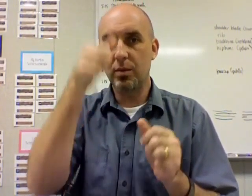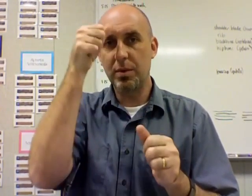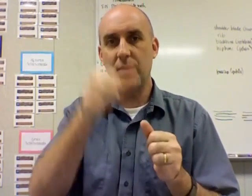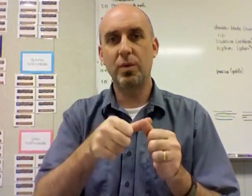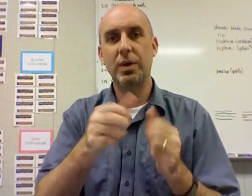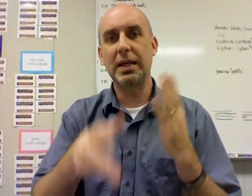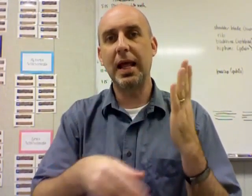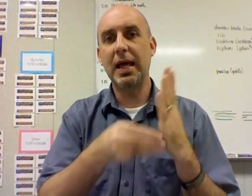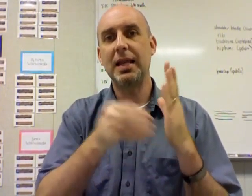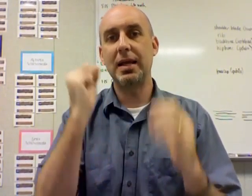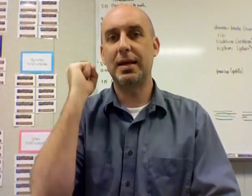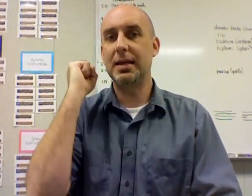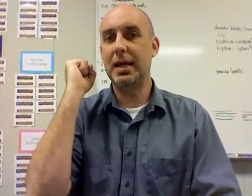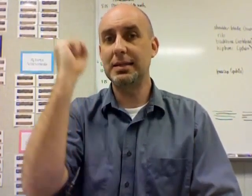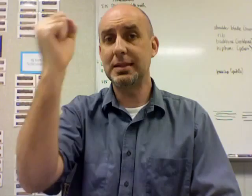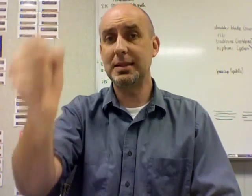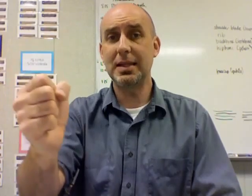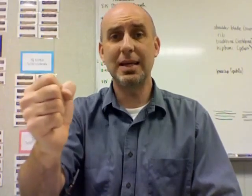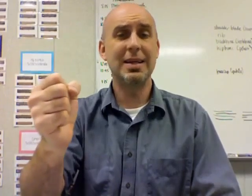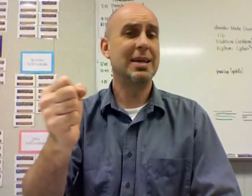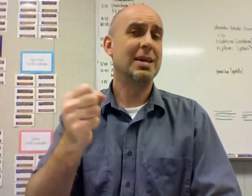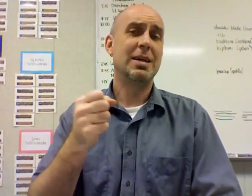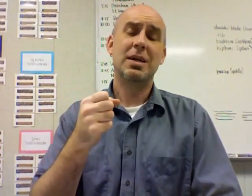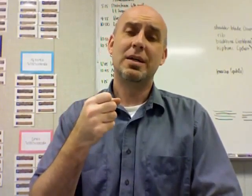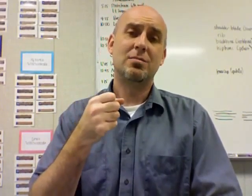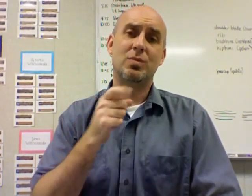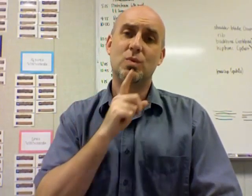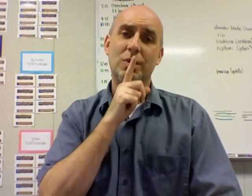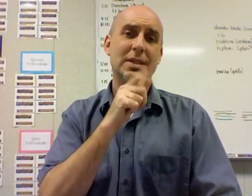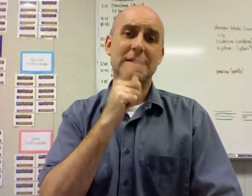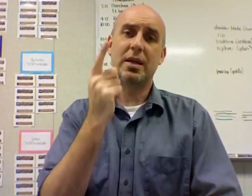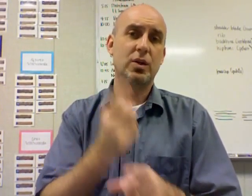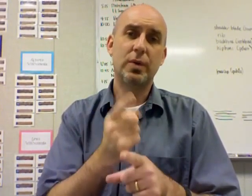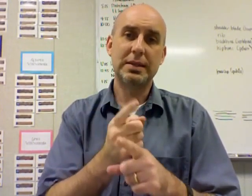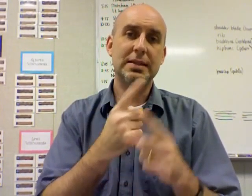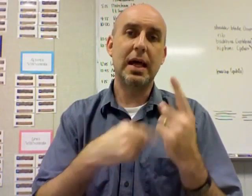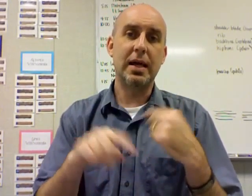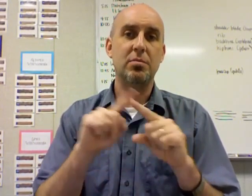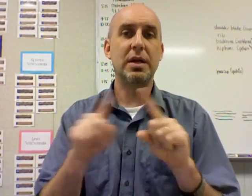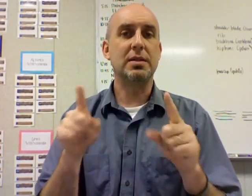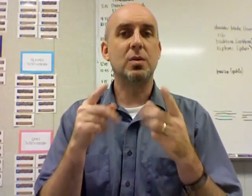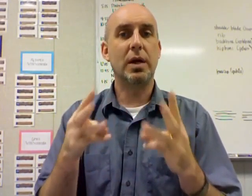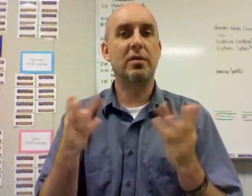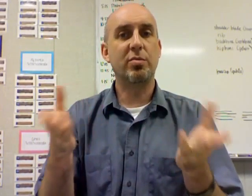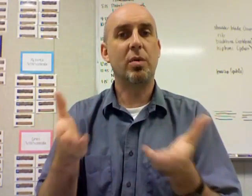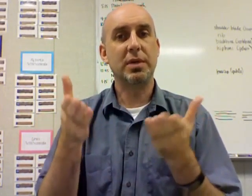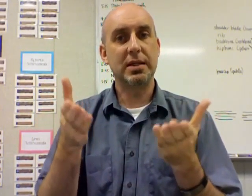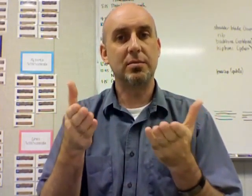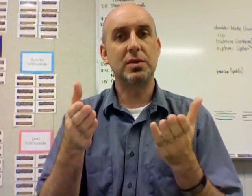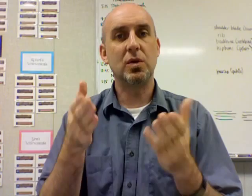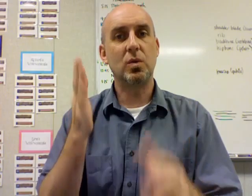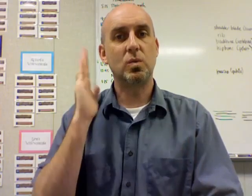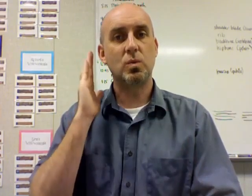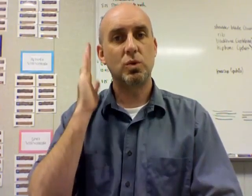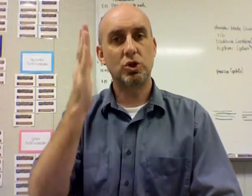remember, or we can add an S to the sign. Really, it's not a correct sign, but it's a way of prompting them. So,